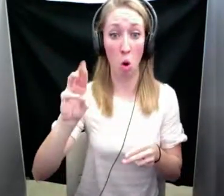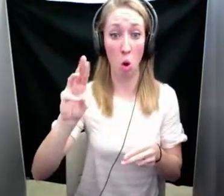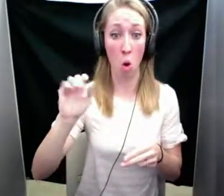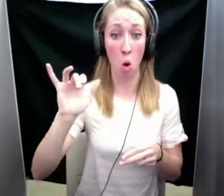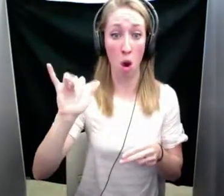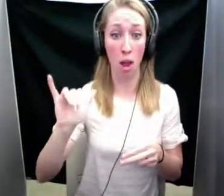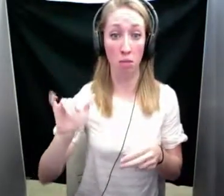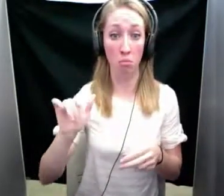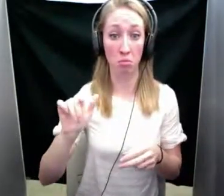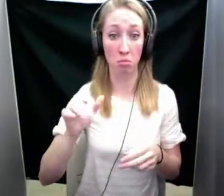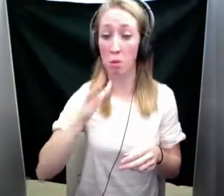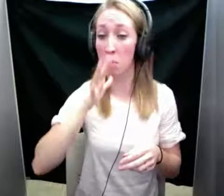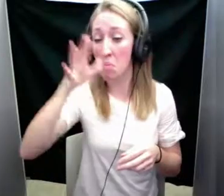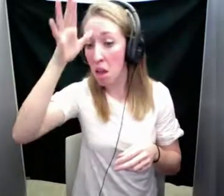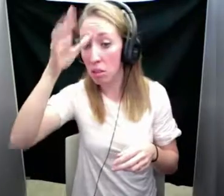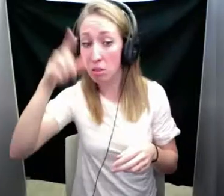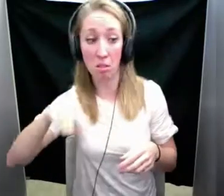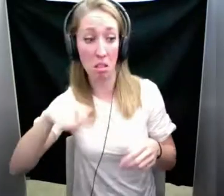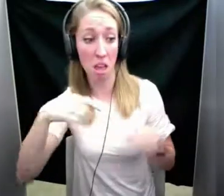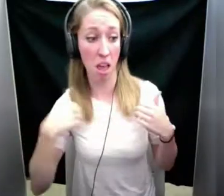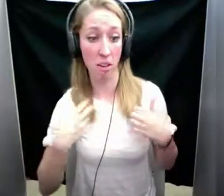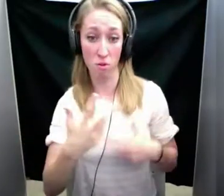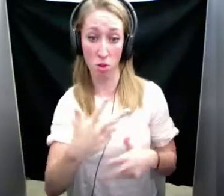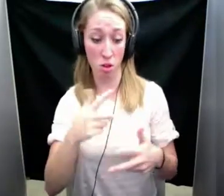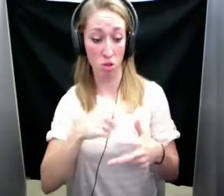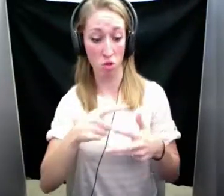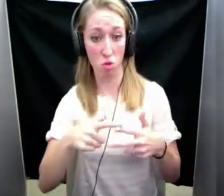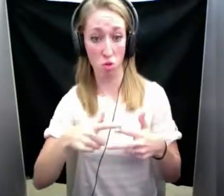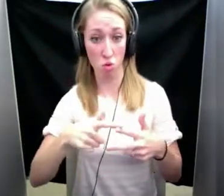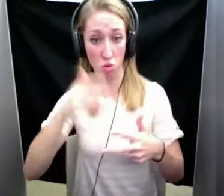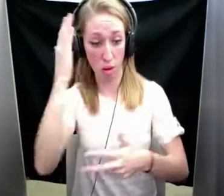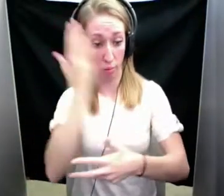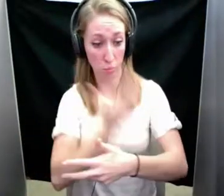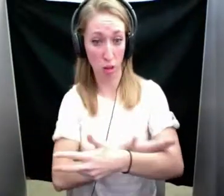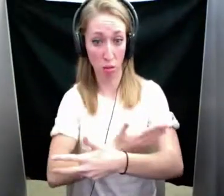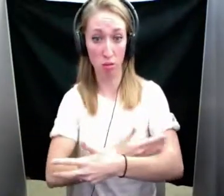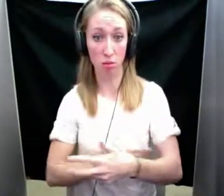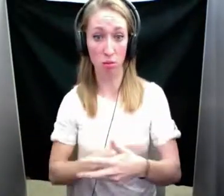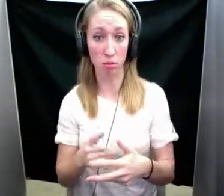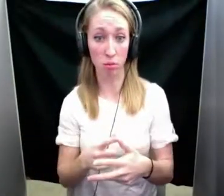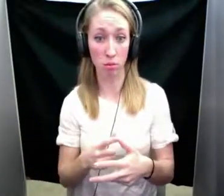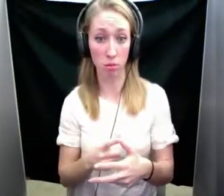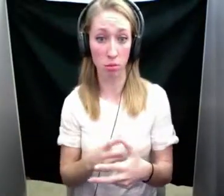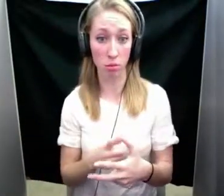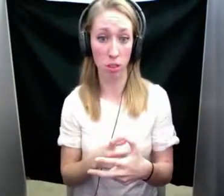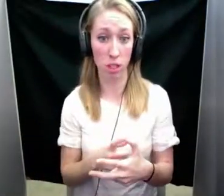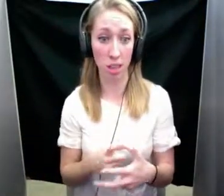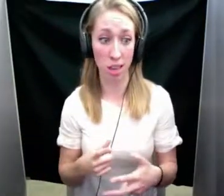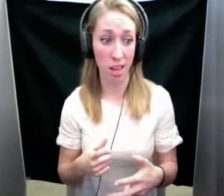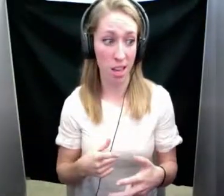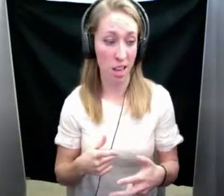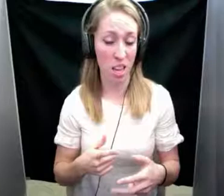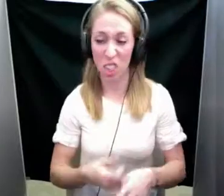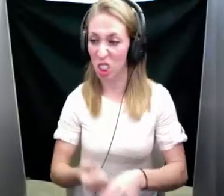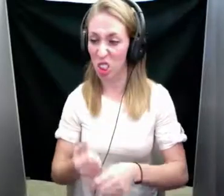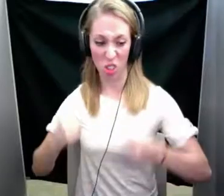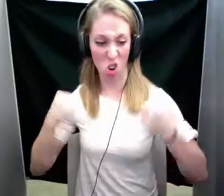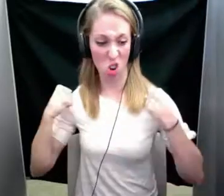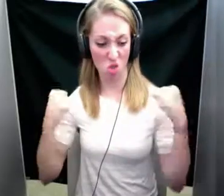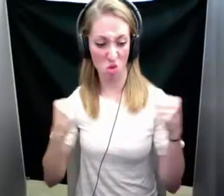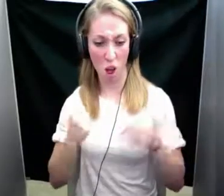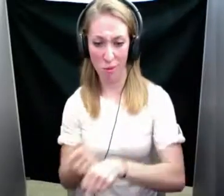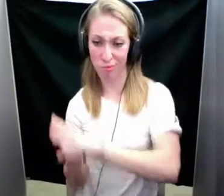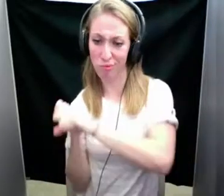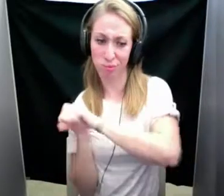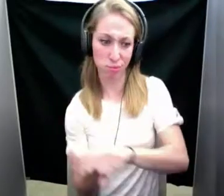a mother who had 3 sons. The father was a woodcutter. He had a great job cutting down all these huge trees around his property. But one day